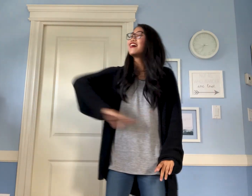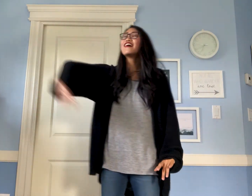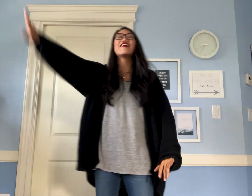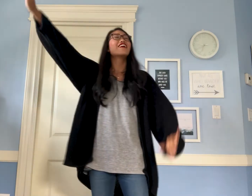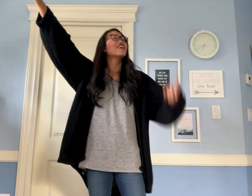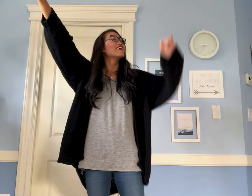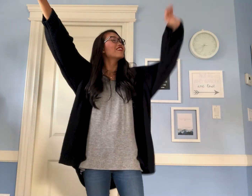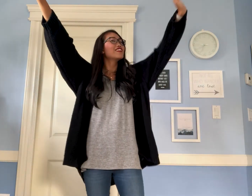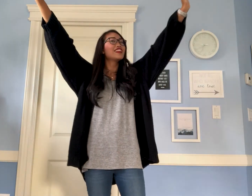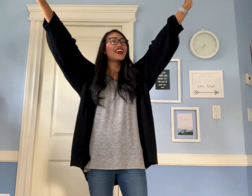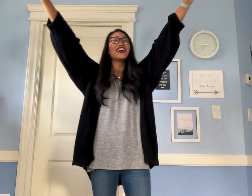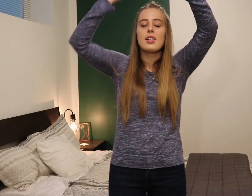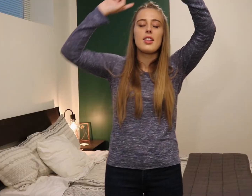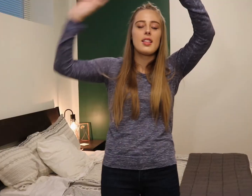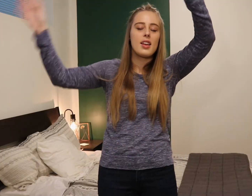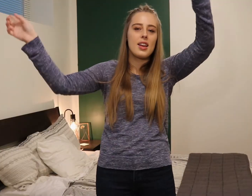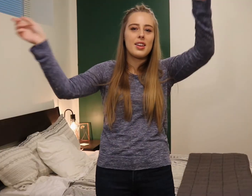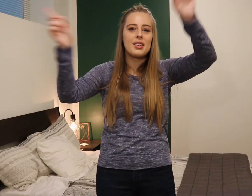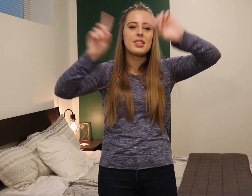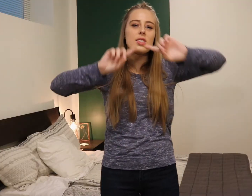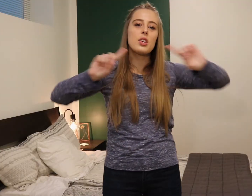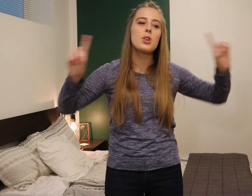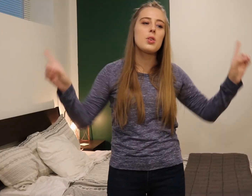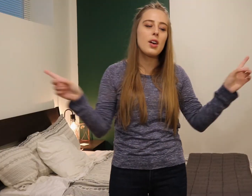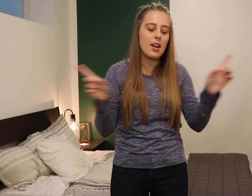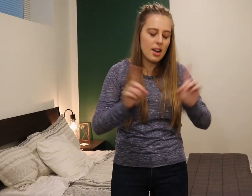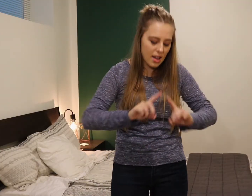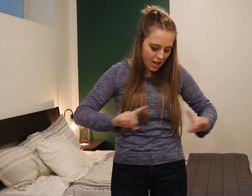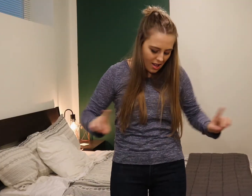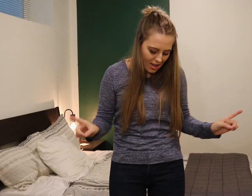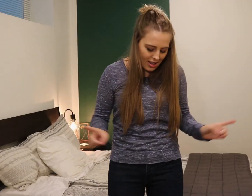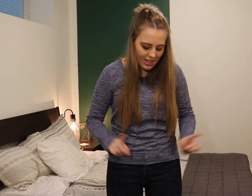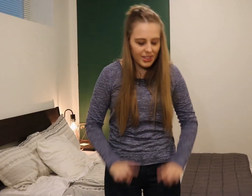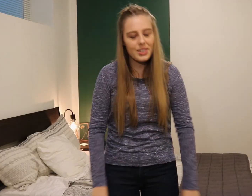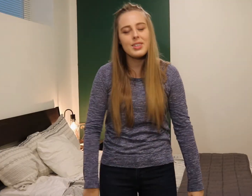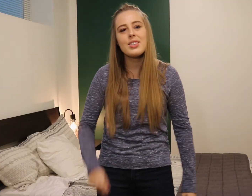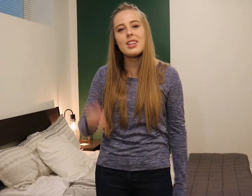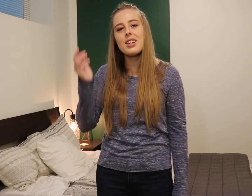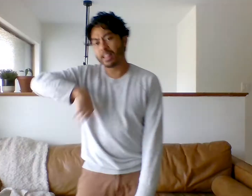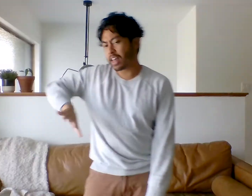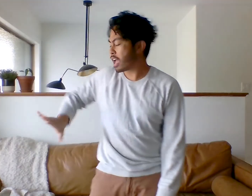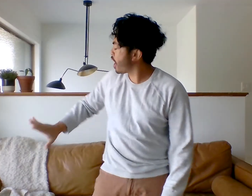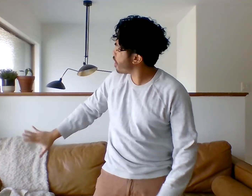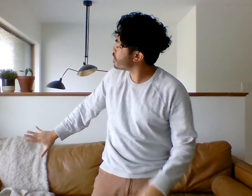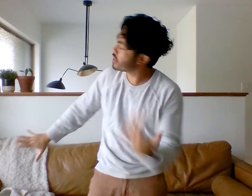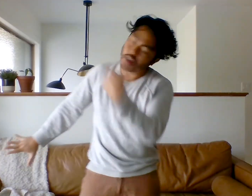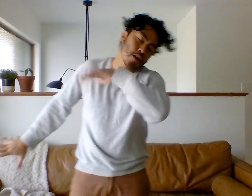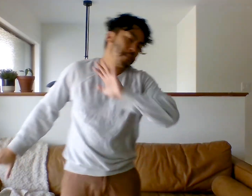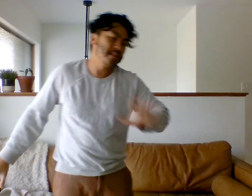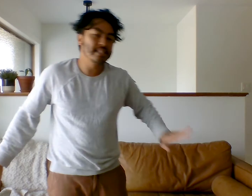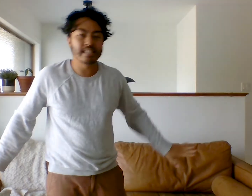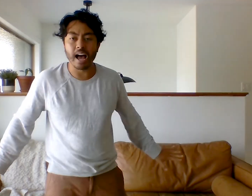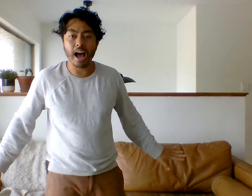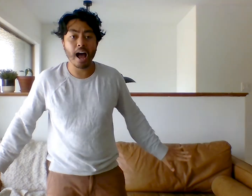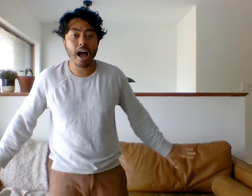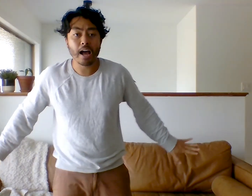Holy, there is no one like you There is none beside you